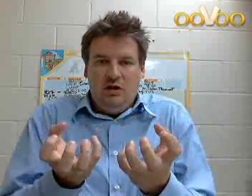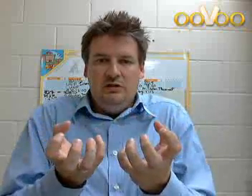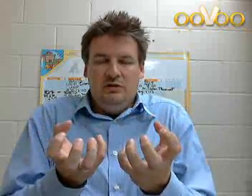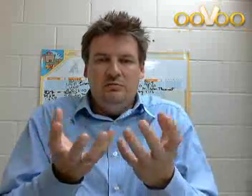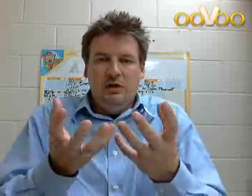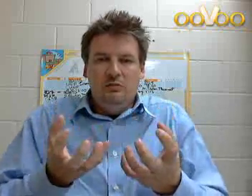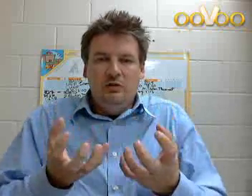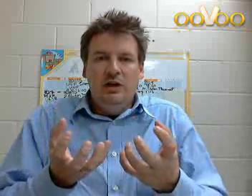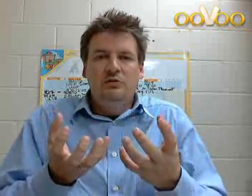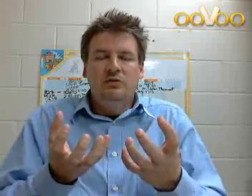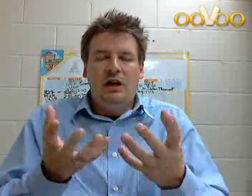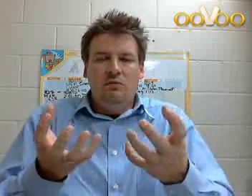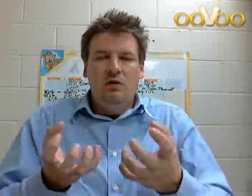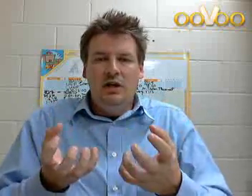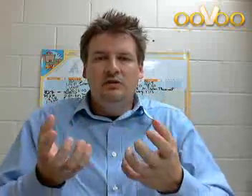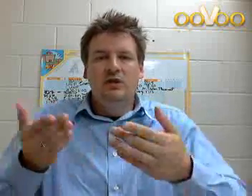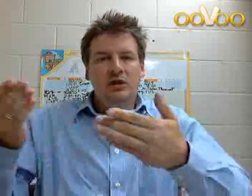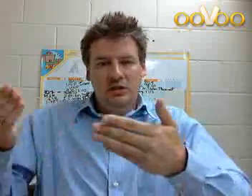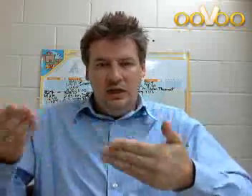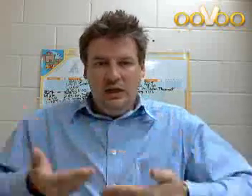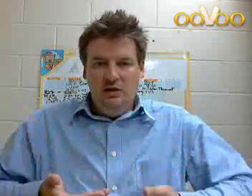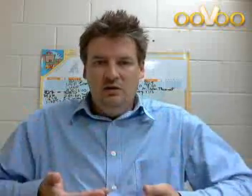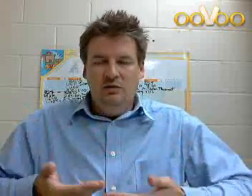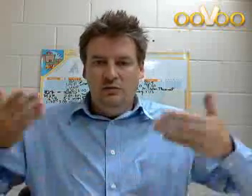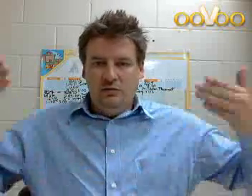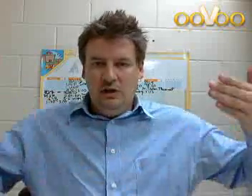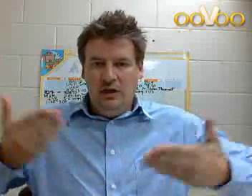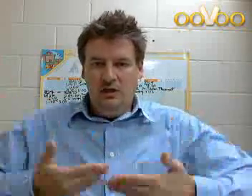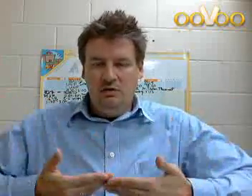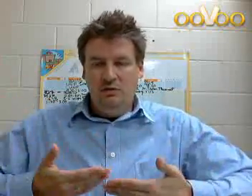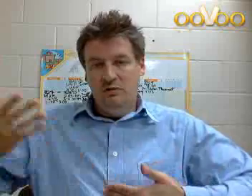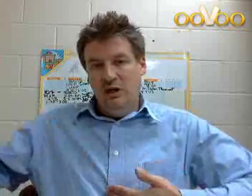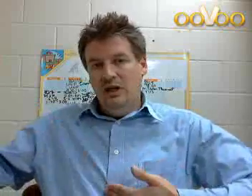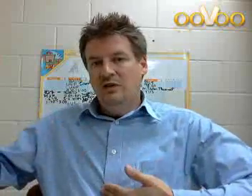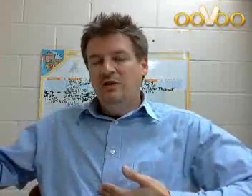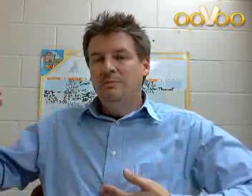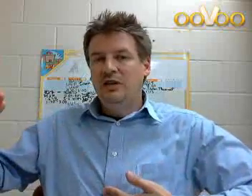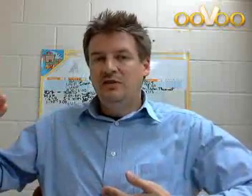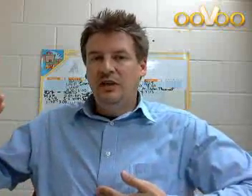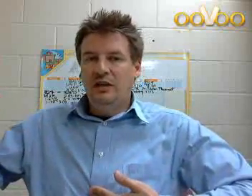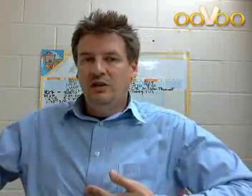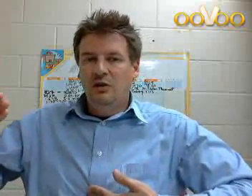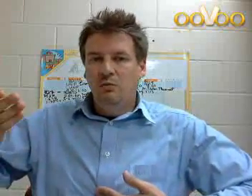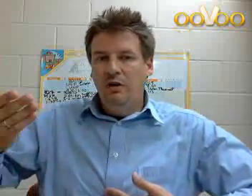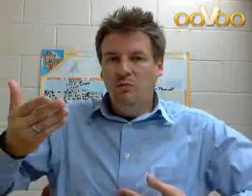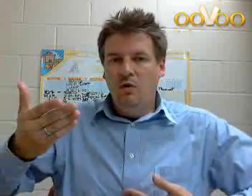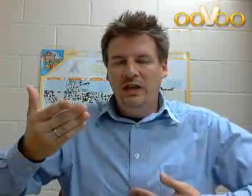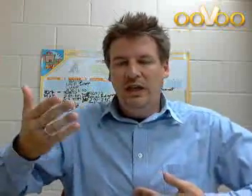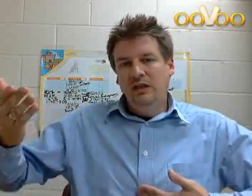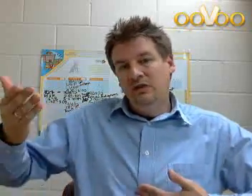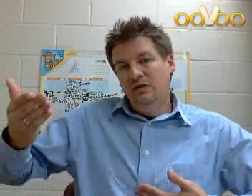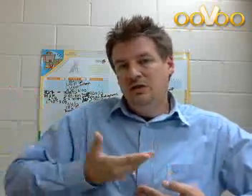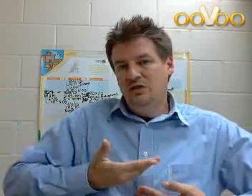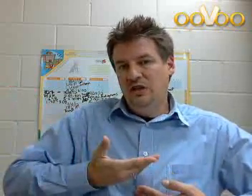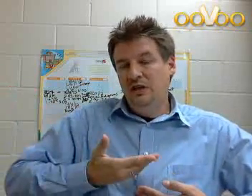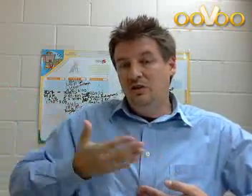want, bring them close, I want, introduce. Sometimes I see it with one hand, just introduce,